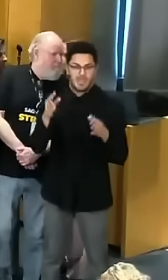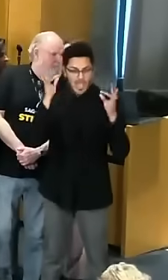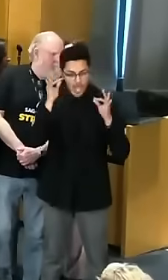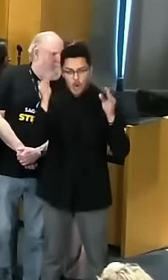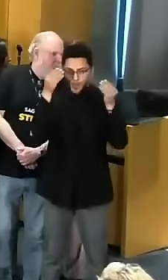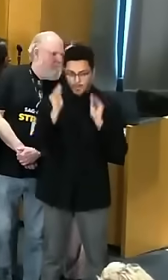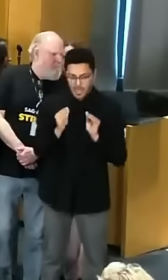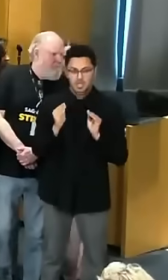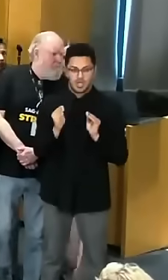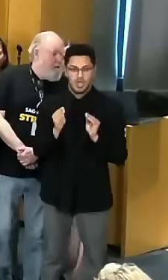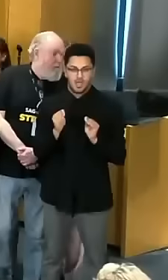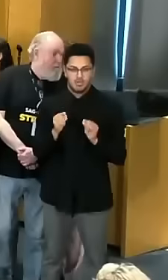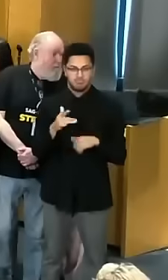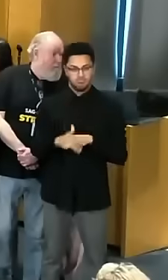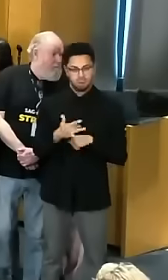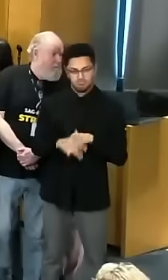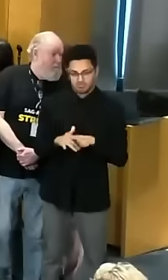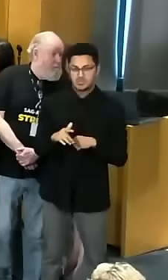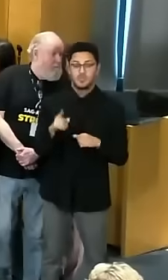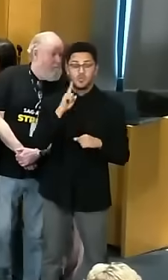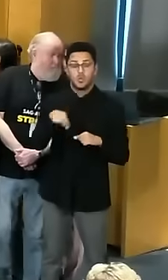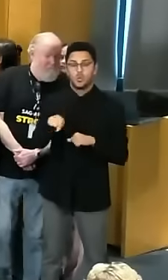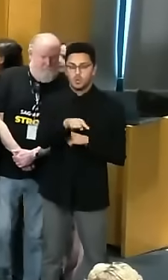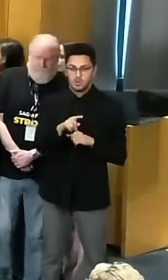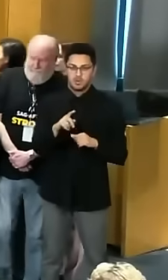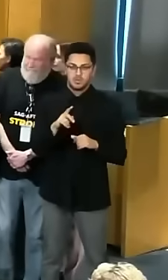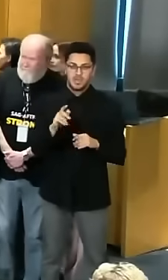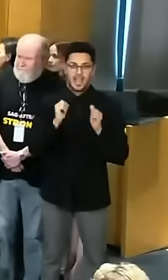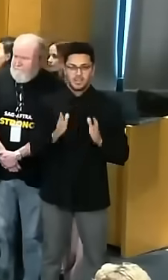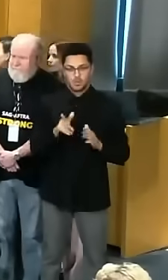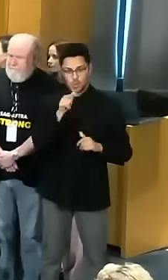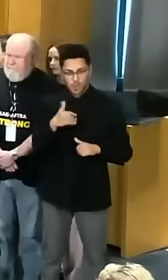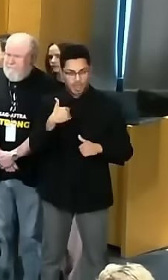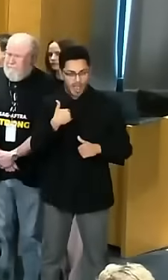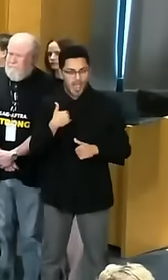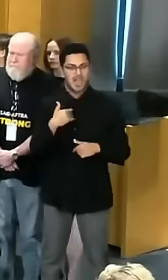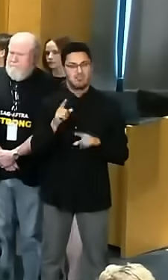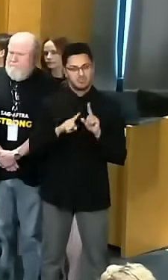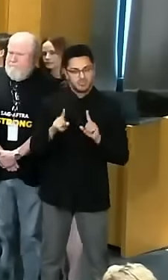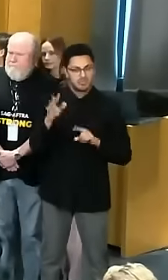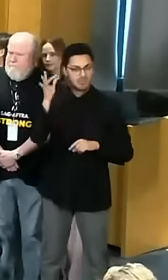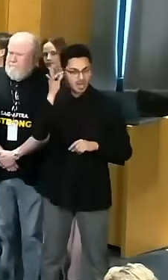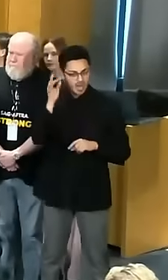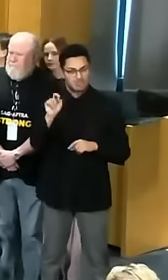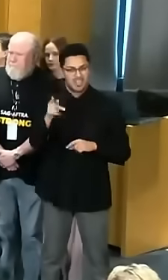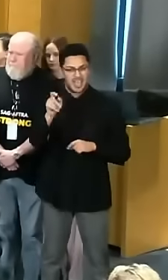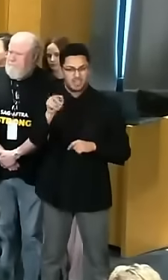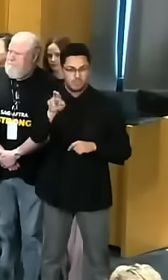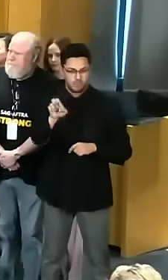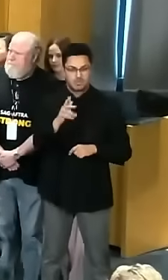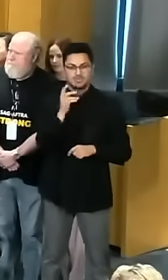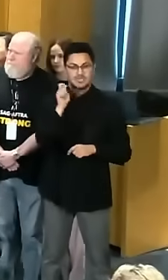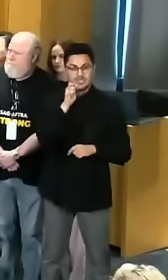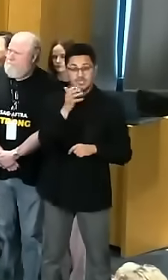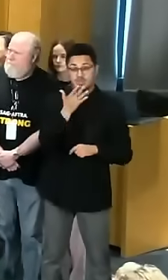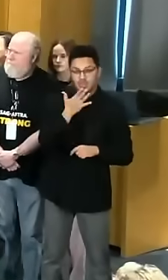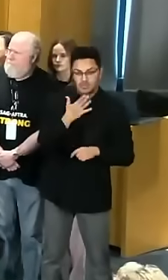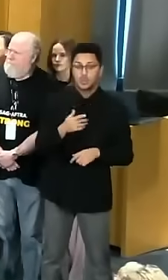who have diverse and textured hair and complexions. We have informed consent, and